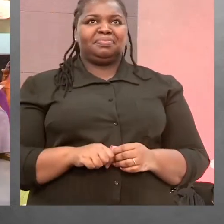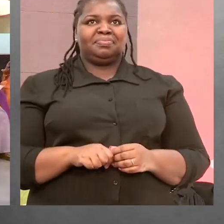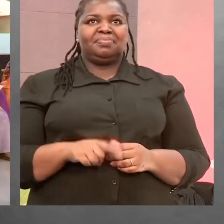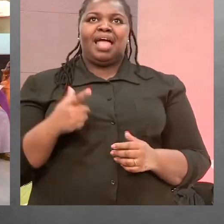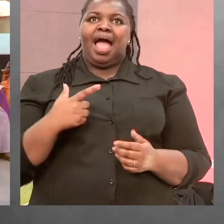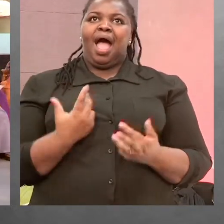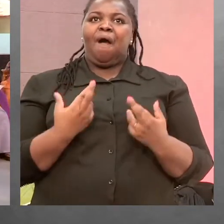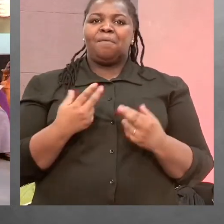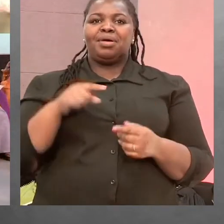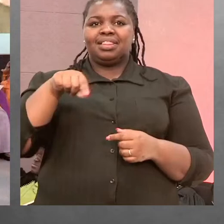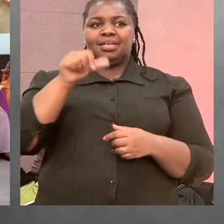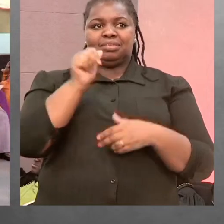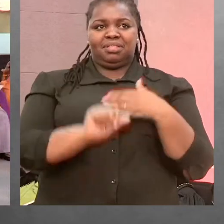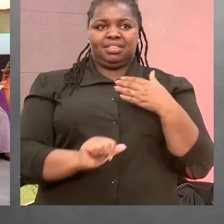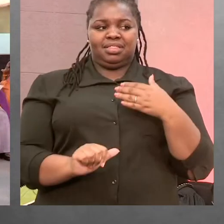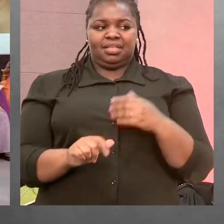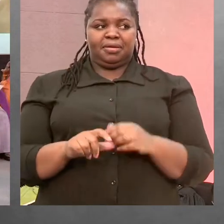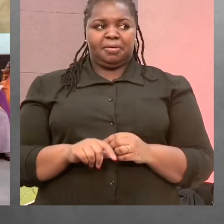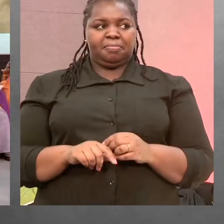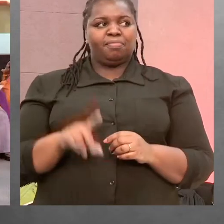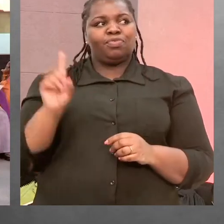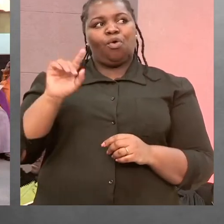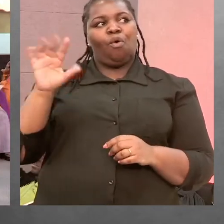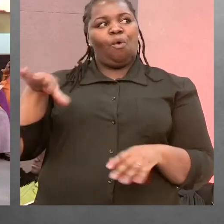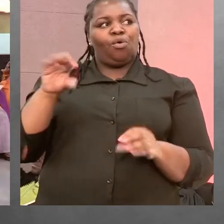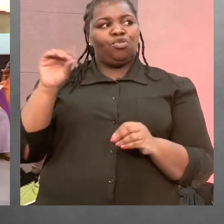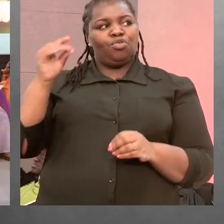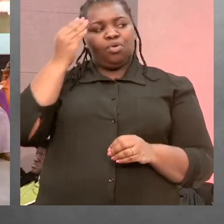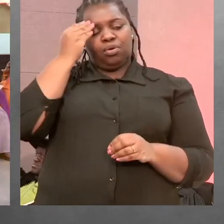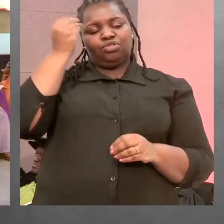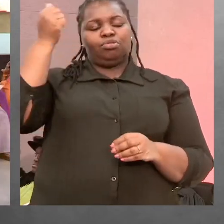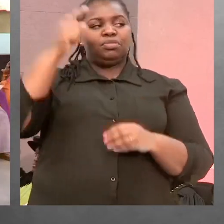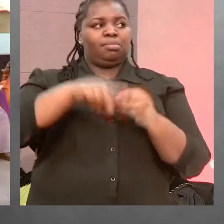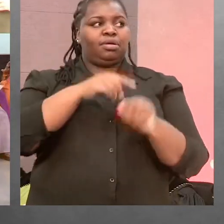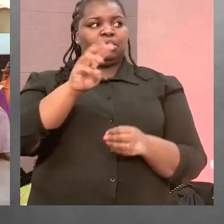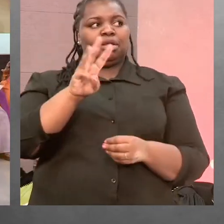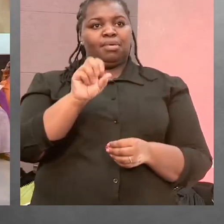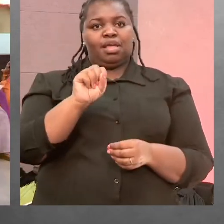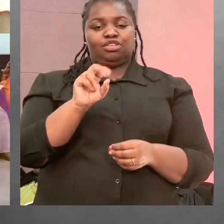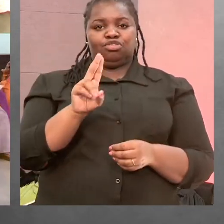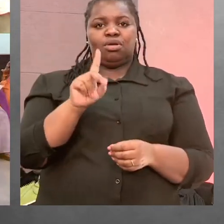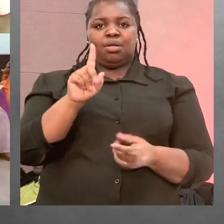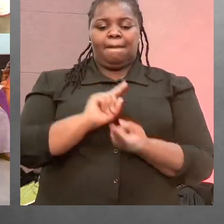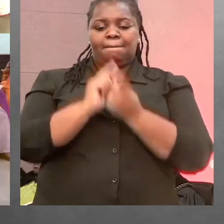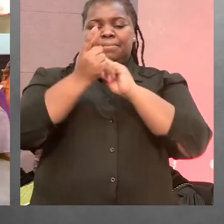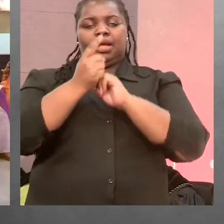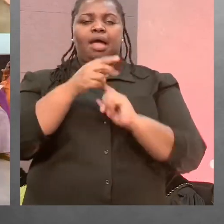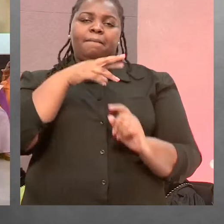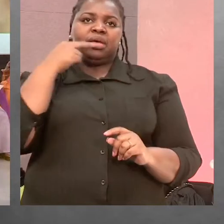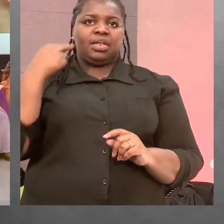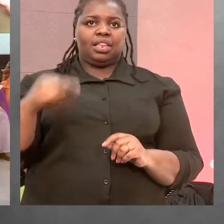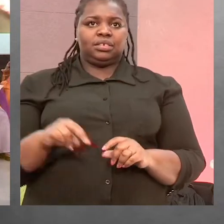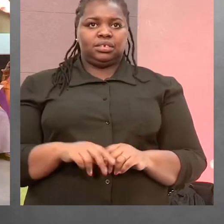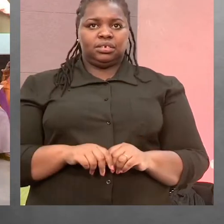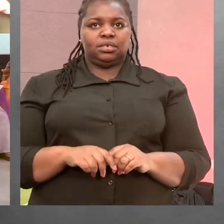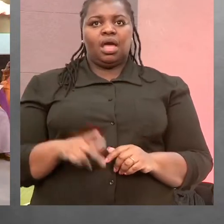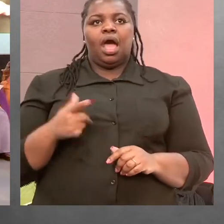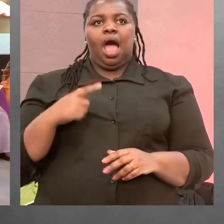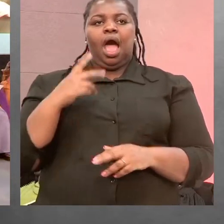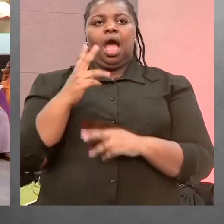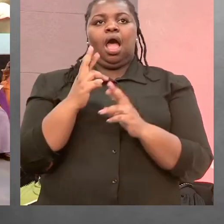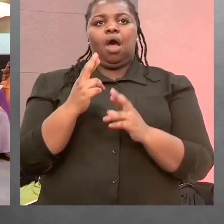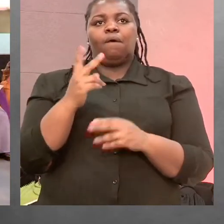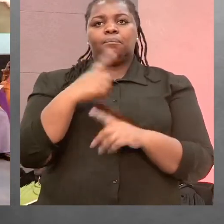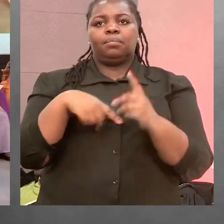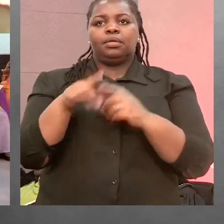wish that on this month, all your dreams about WSU becomes a reality. I also wish to